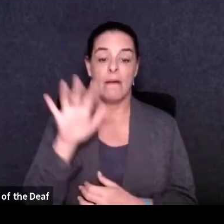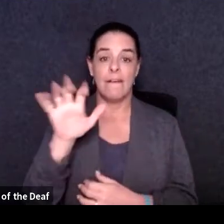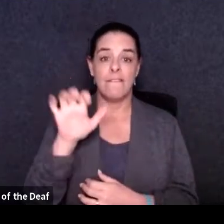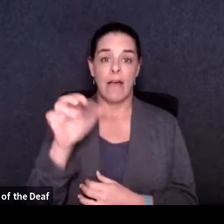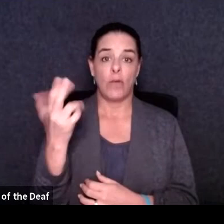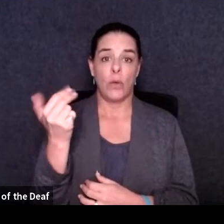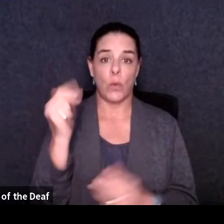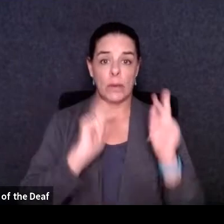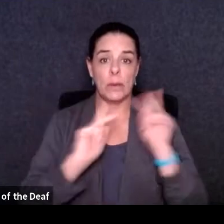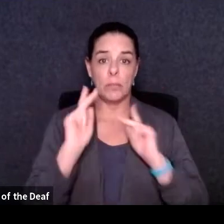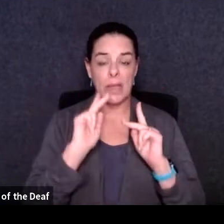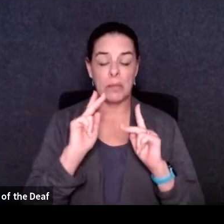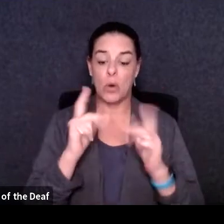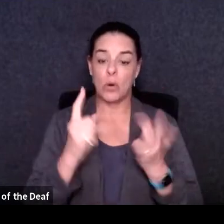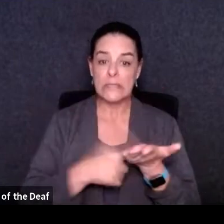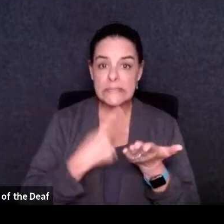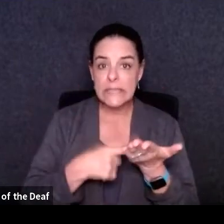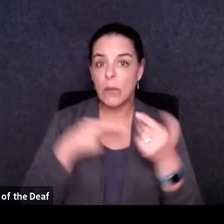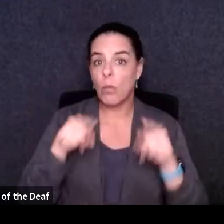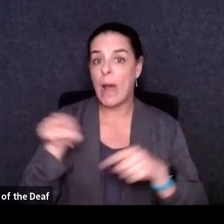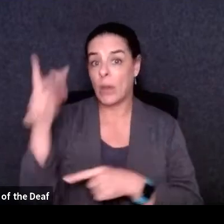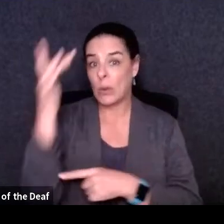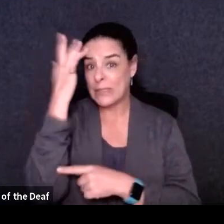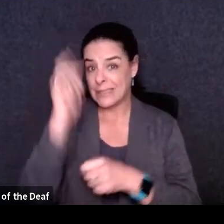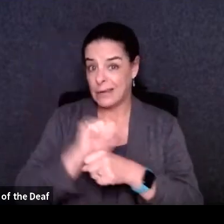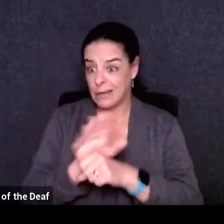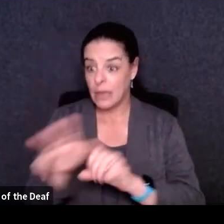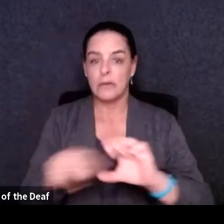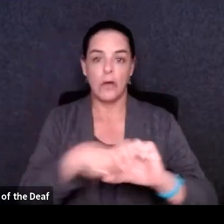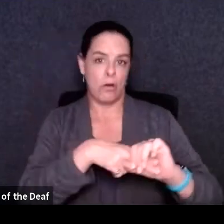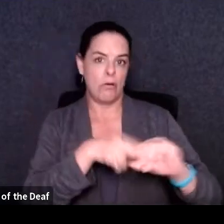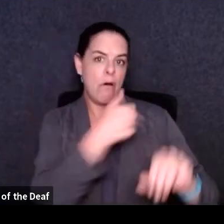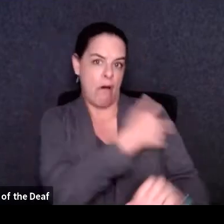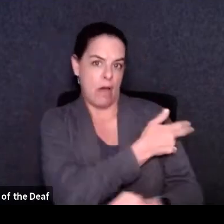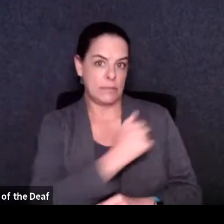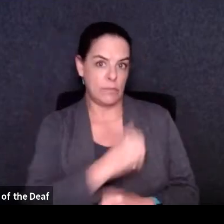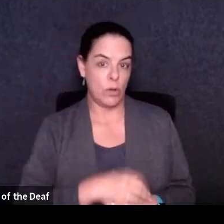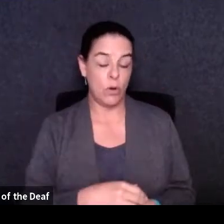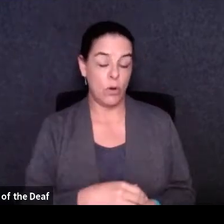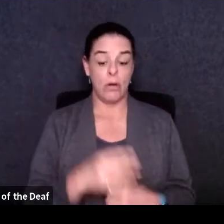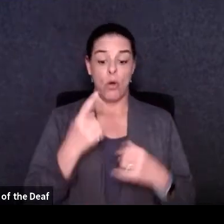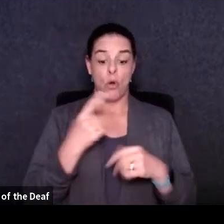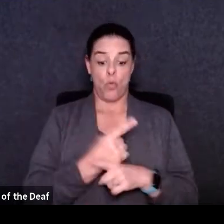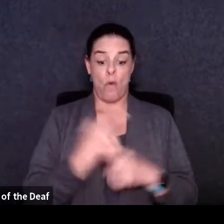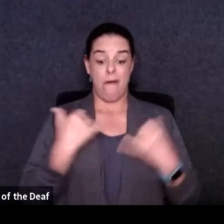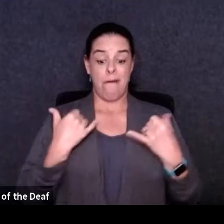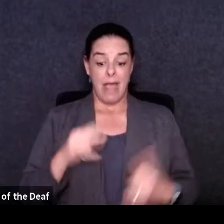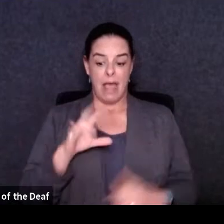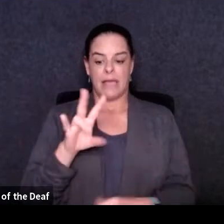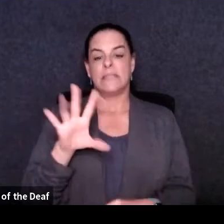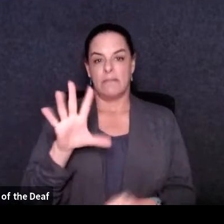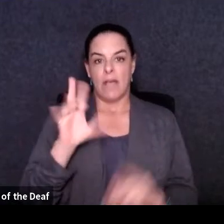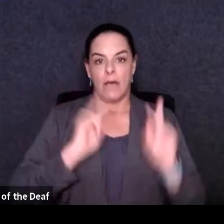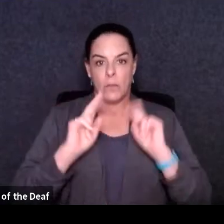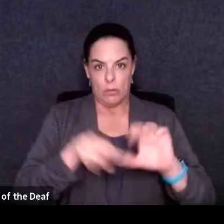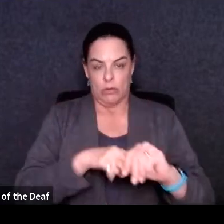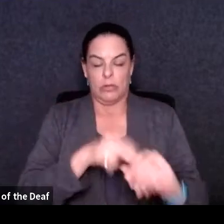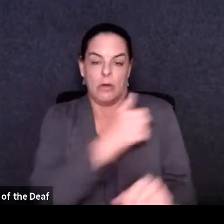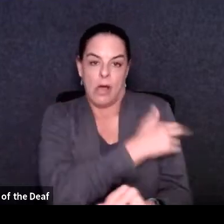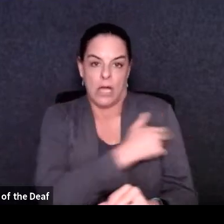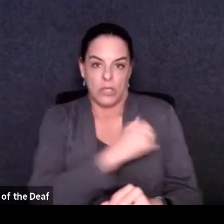513 individuals have been hospitalized at some point in their illness, and 75 Knox County residents are currently